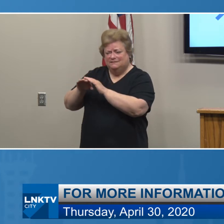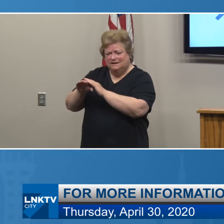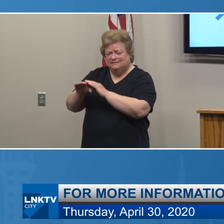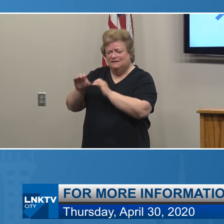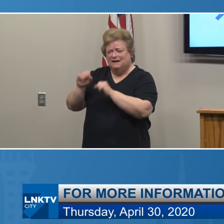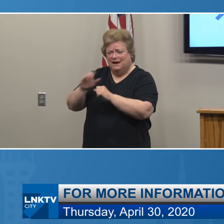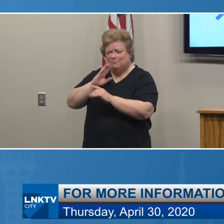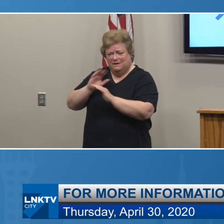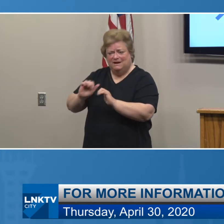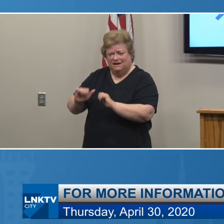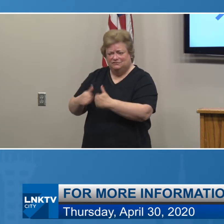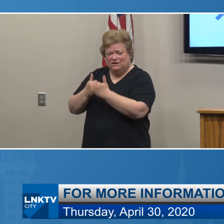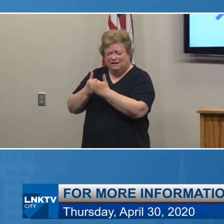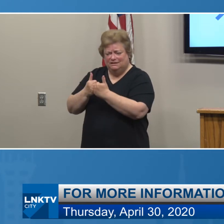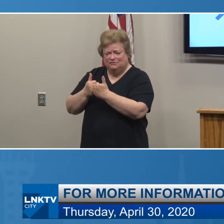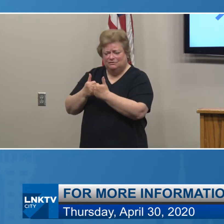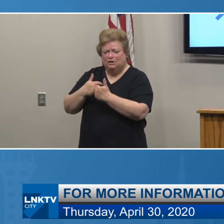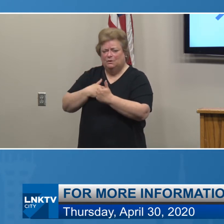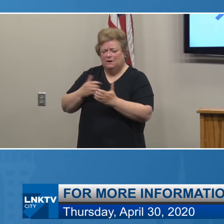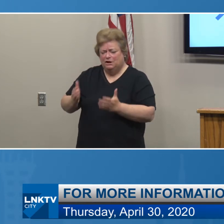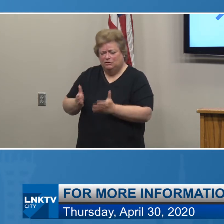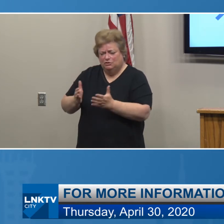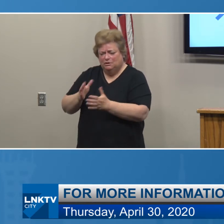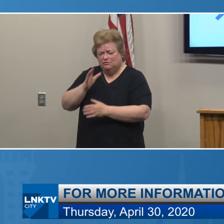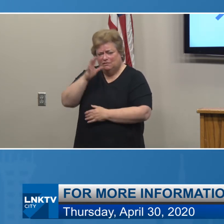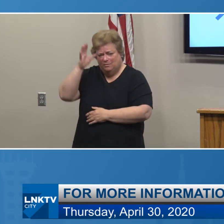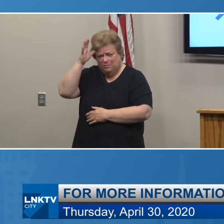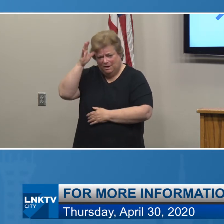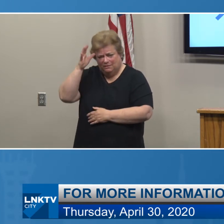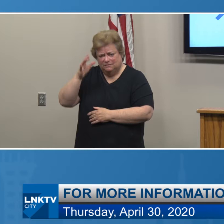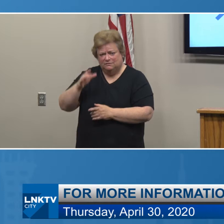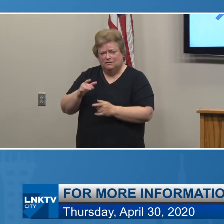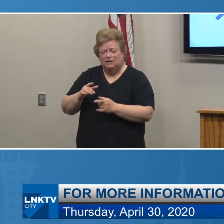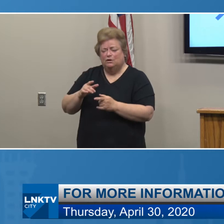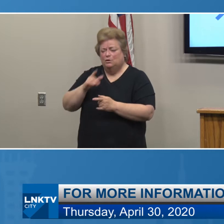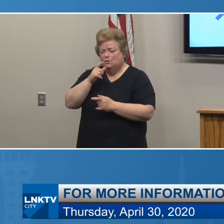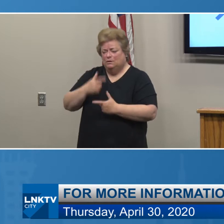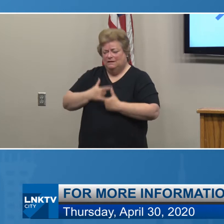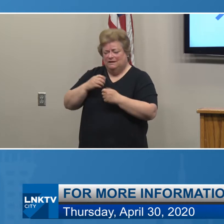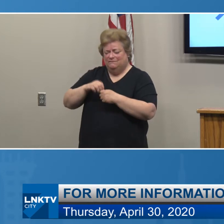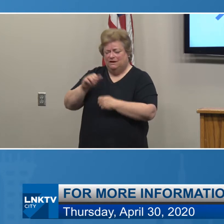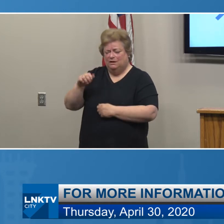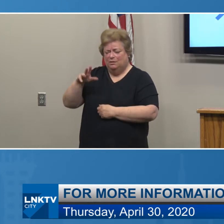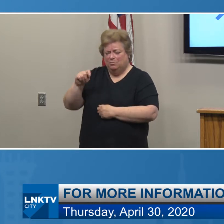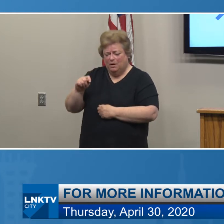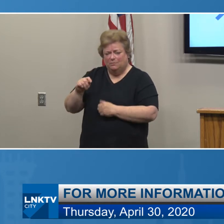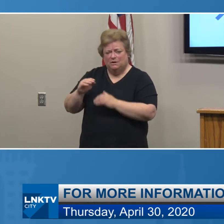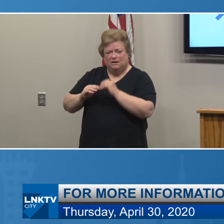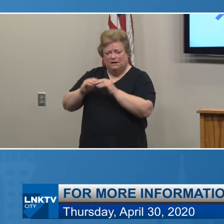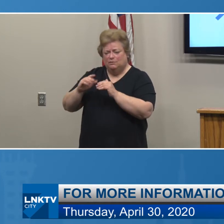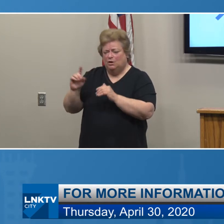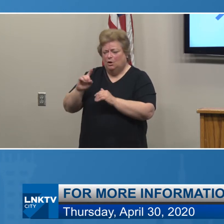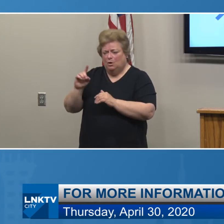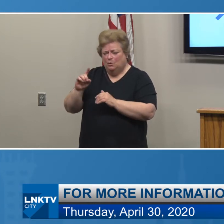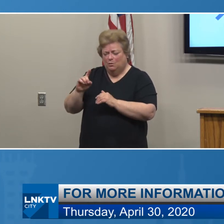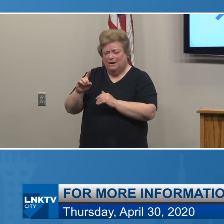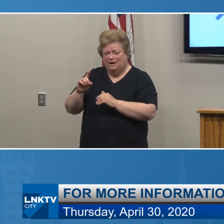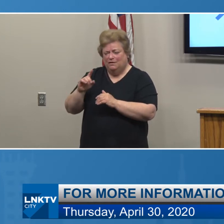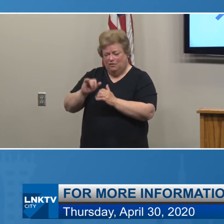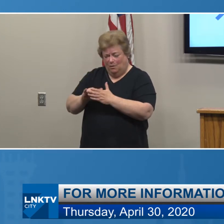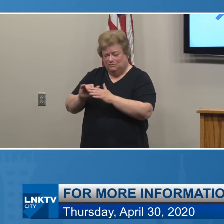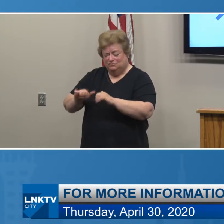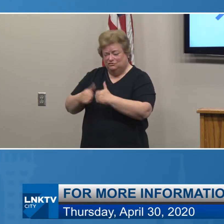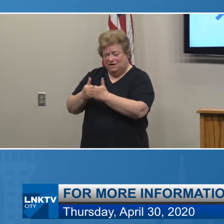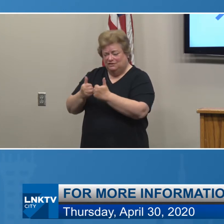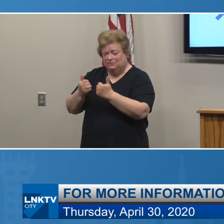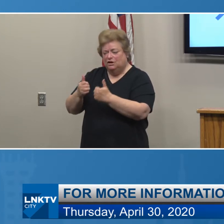be a challenge. We encourage parents with students in apartment complexes where broadband challenges exist